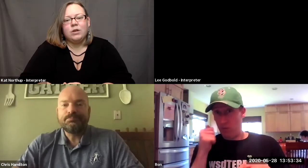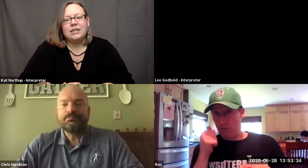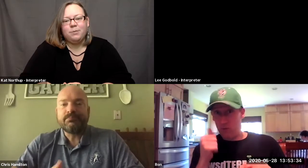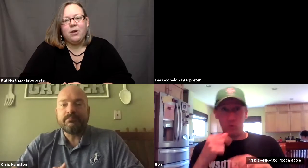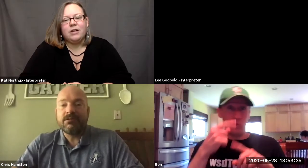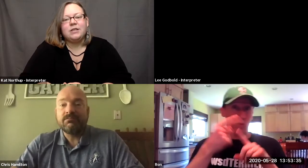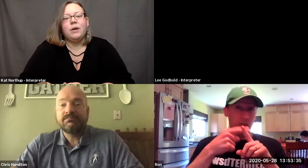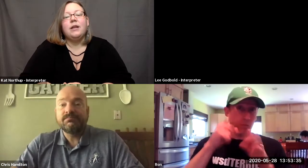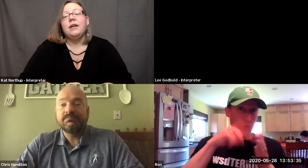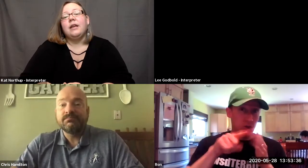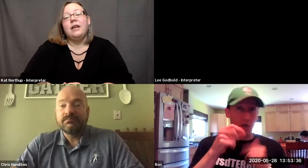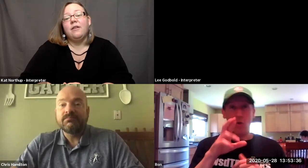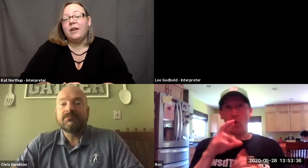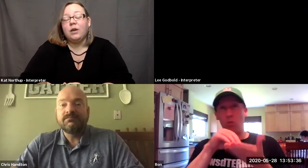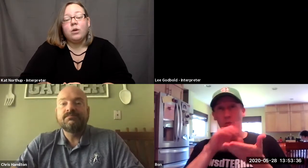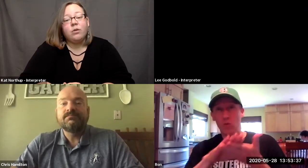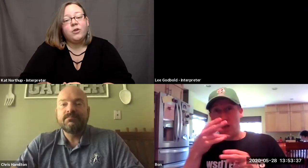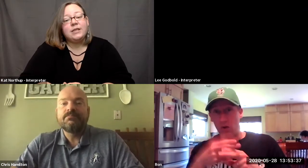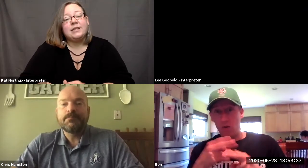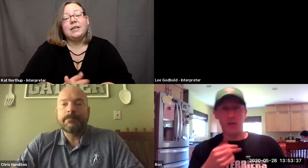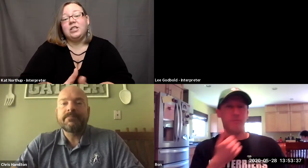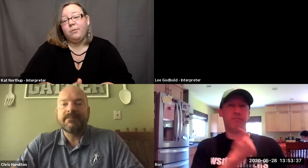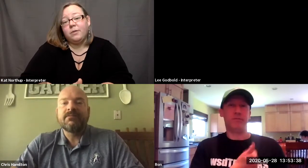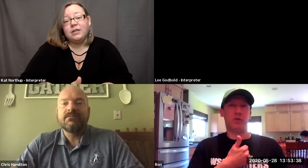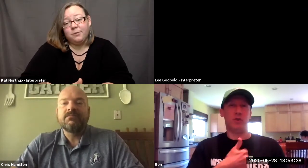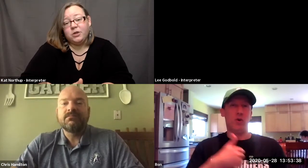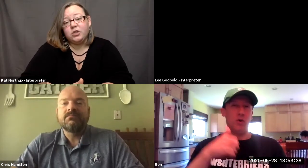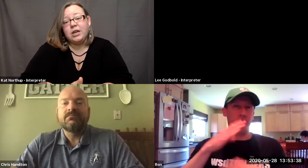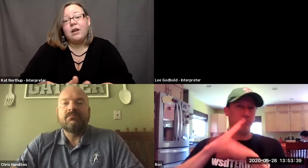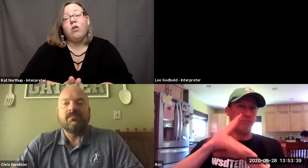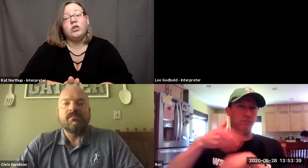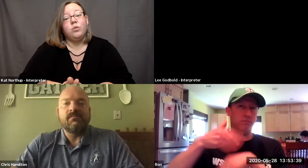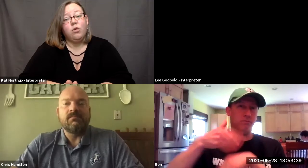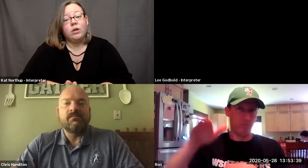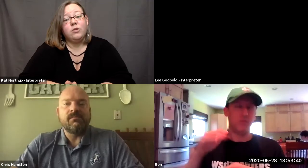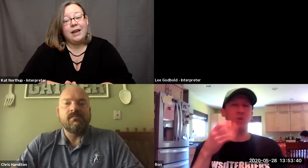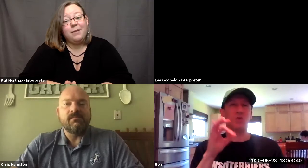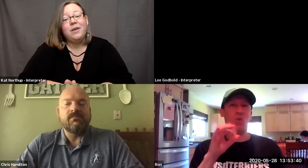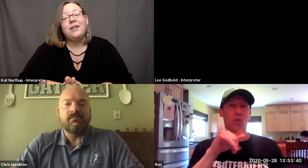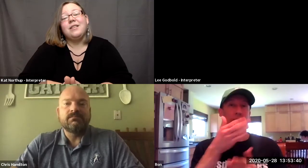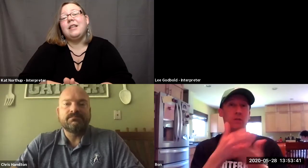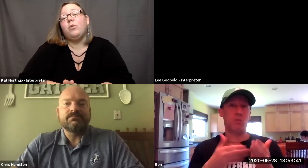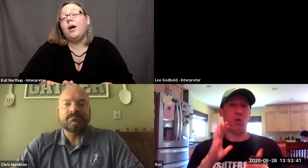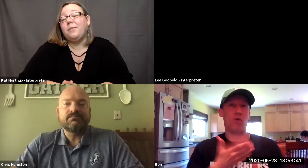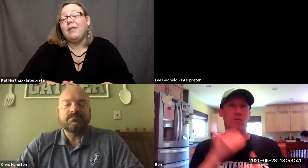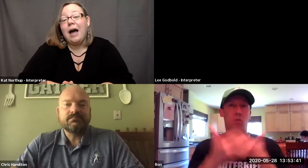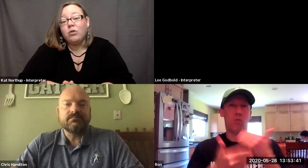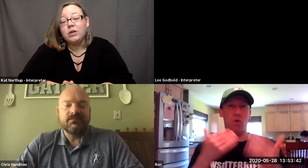it's parents, but if anyone refuses a temperature check or to record their name, then they will not be allowed